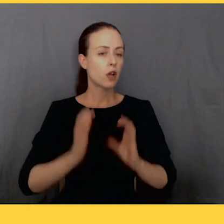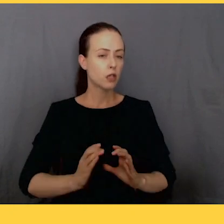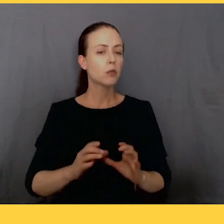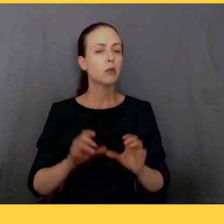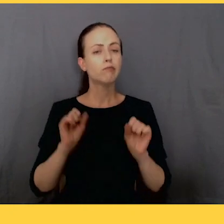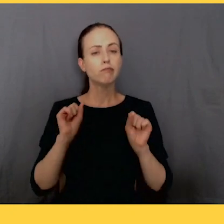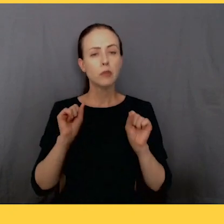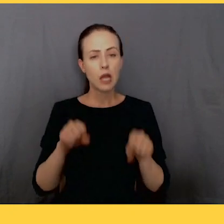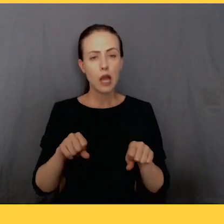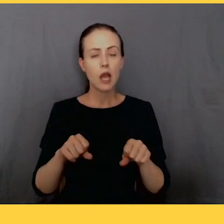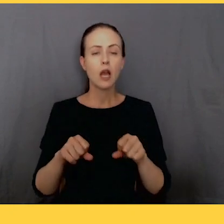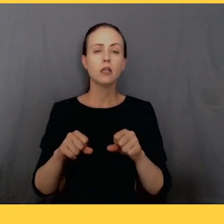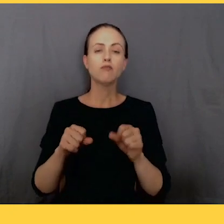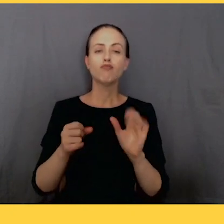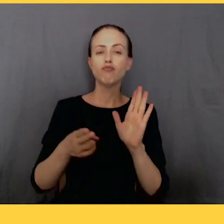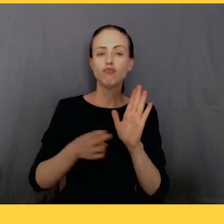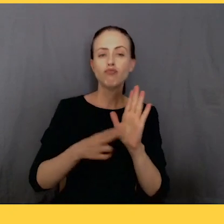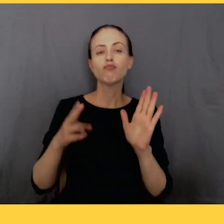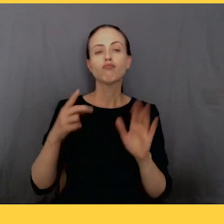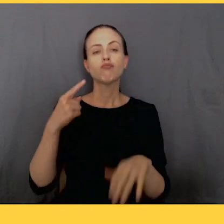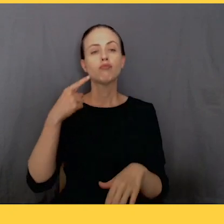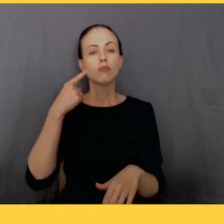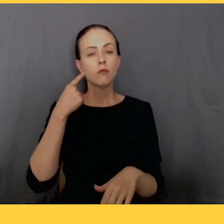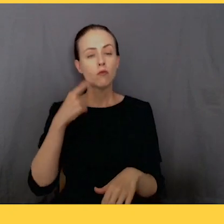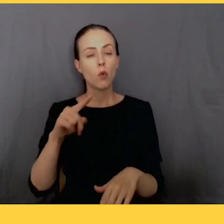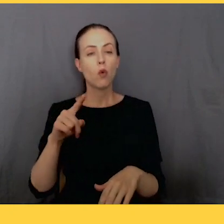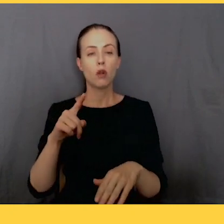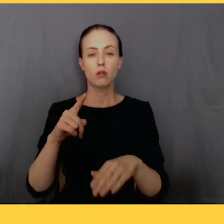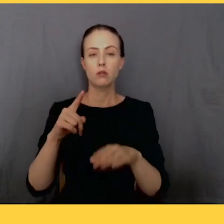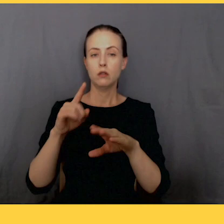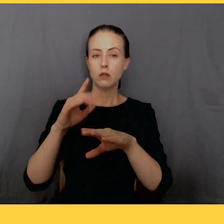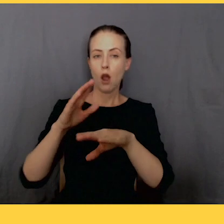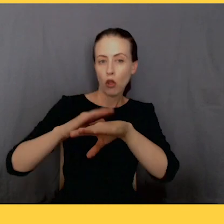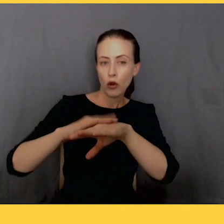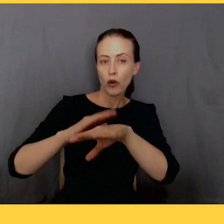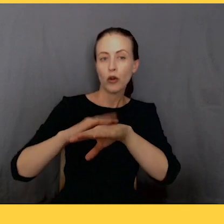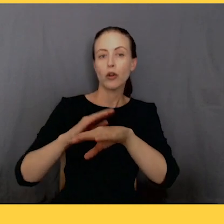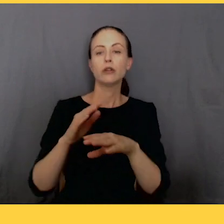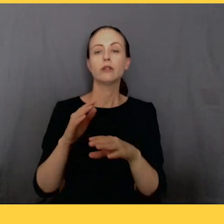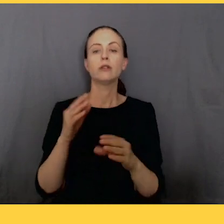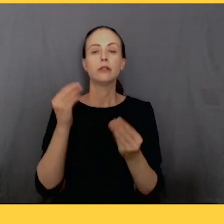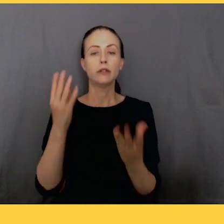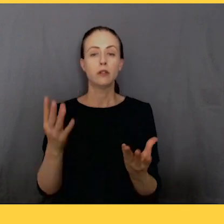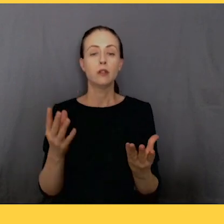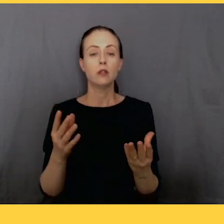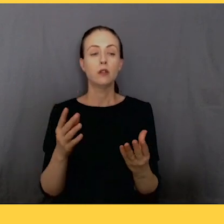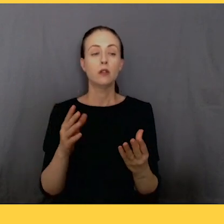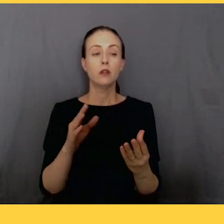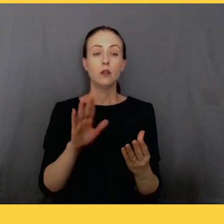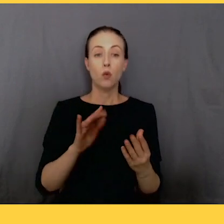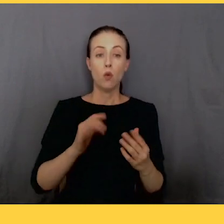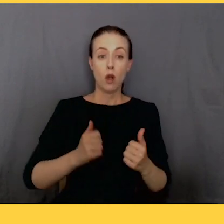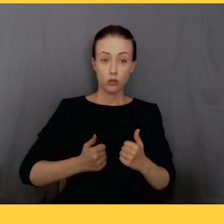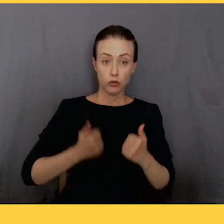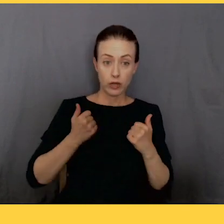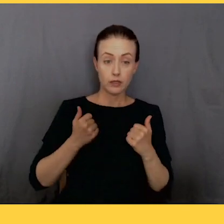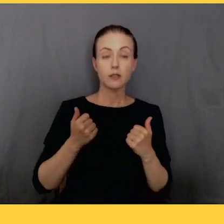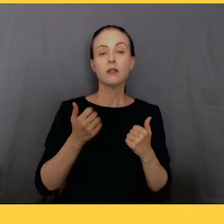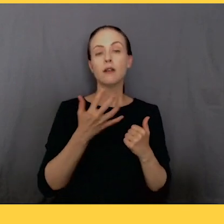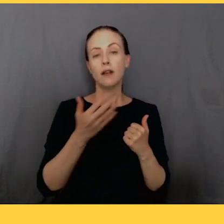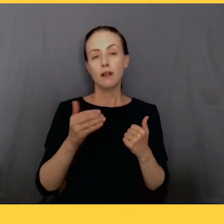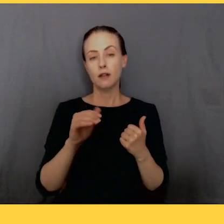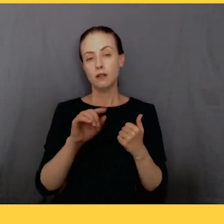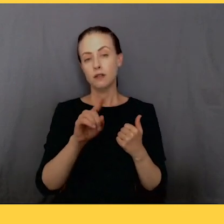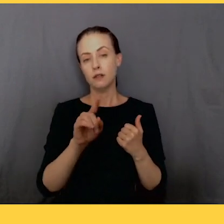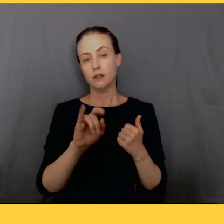And again, those specific to their address, not just the zip code, but their address, their service address. And that will be,